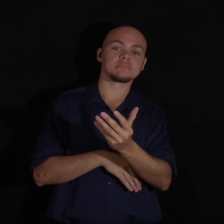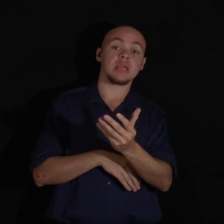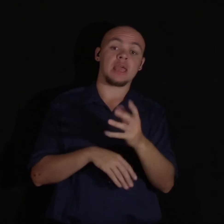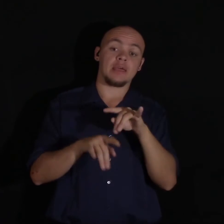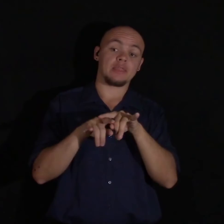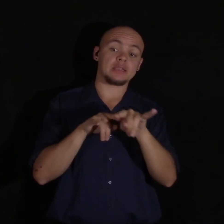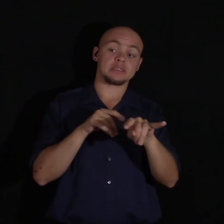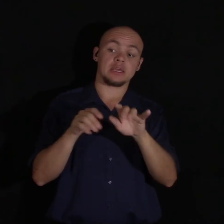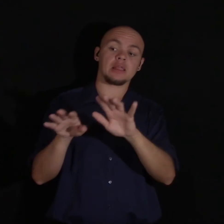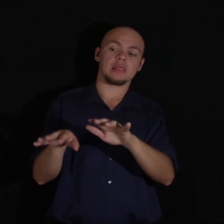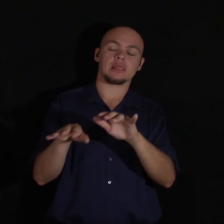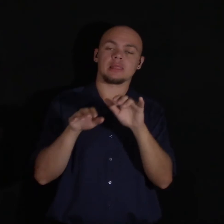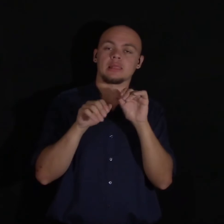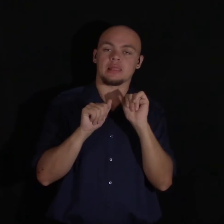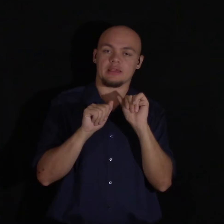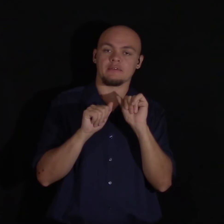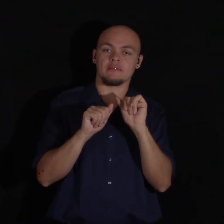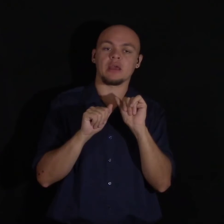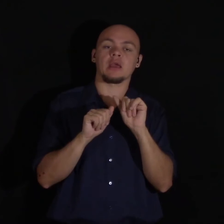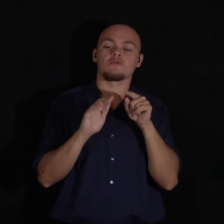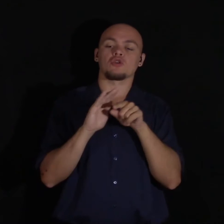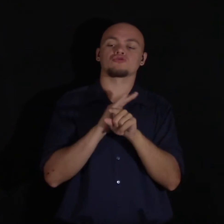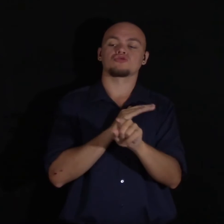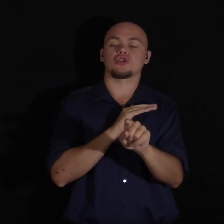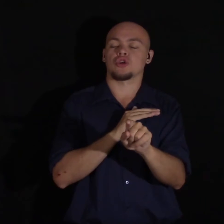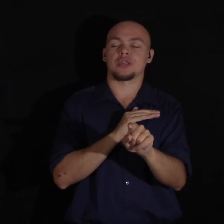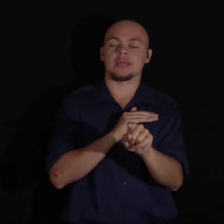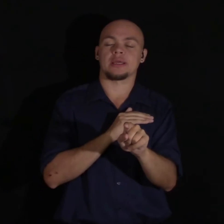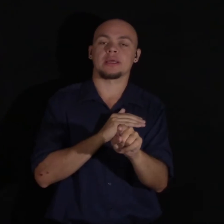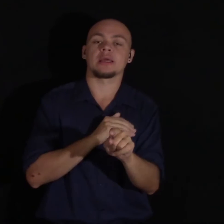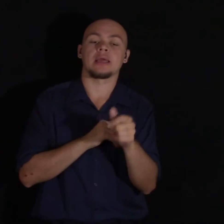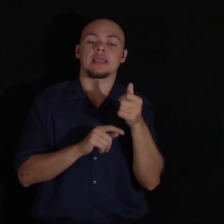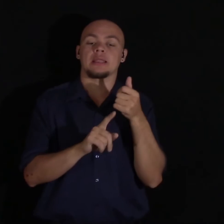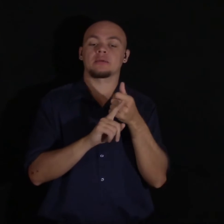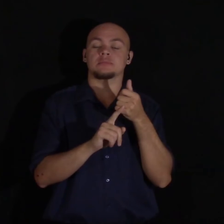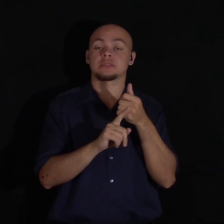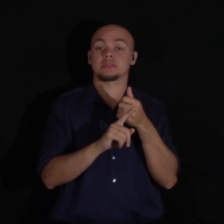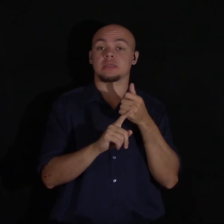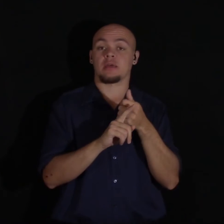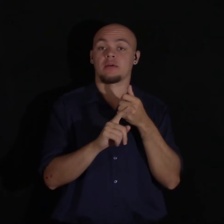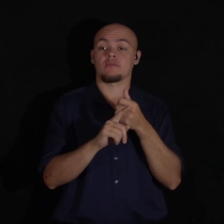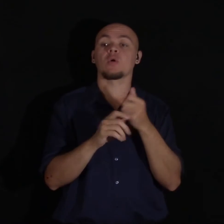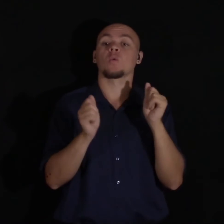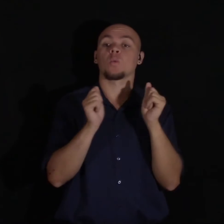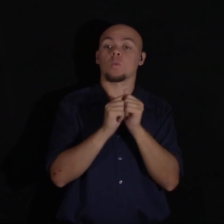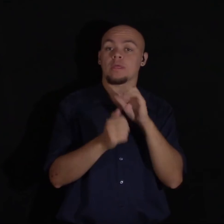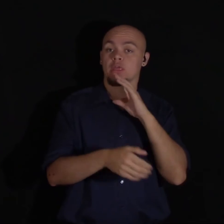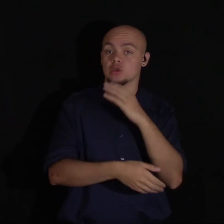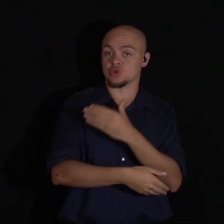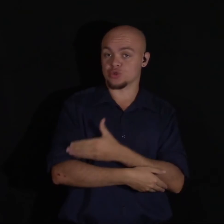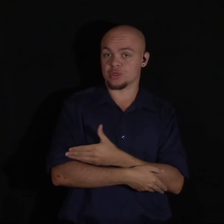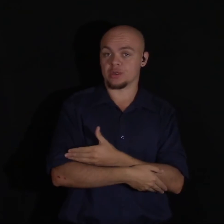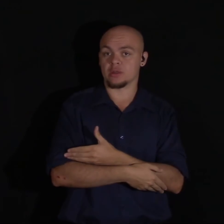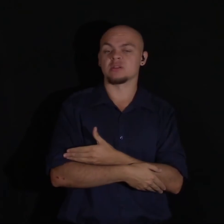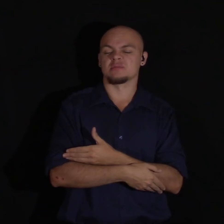house under the pretence of a journey, and concealed himself, with his daughter, in an obscure part of Paris.